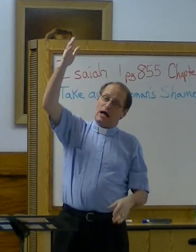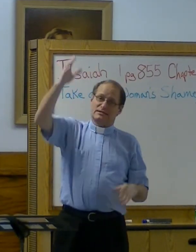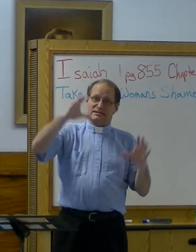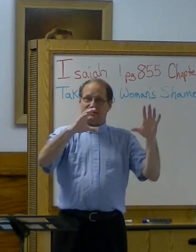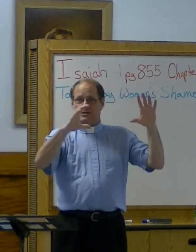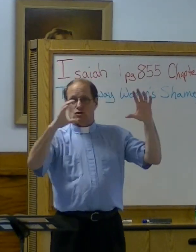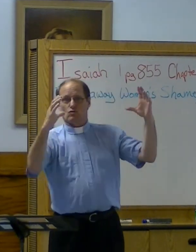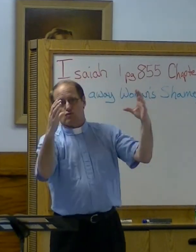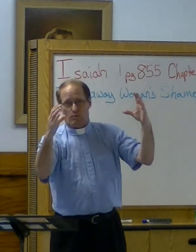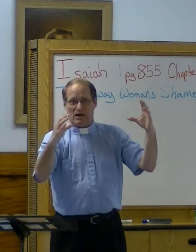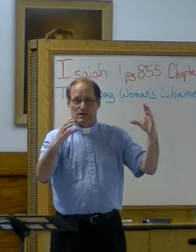God's